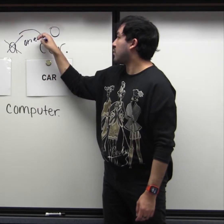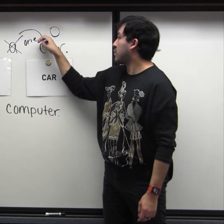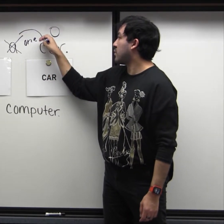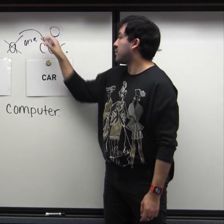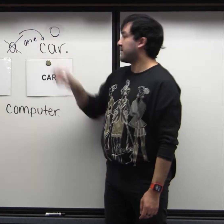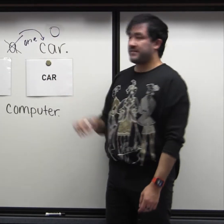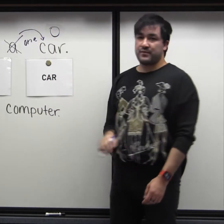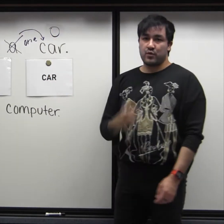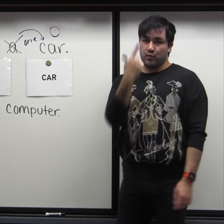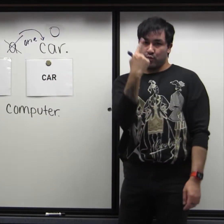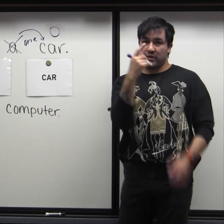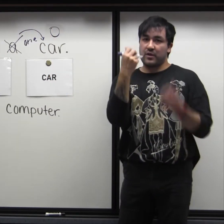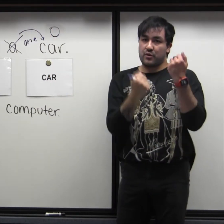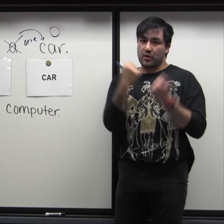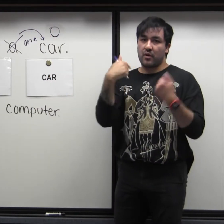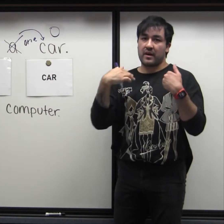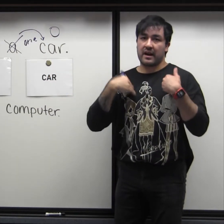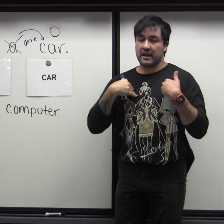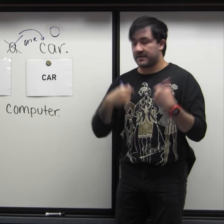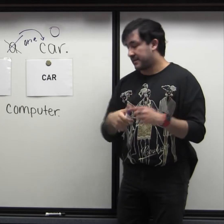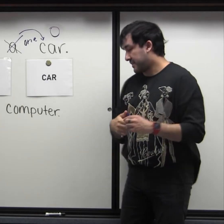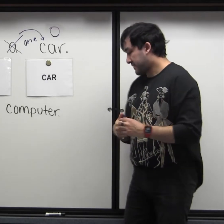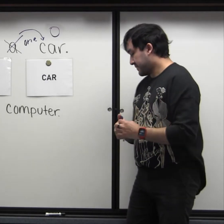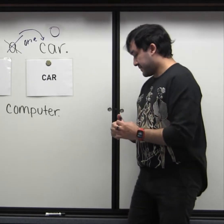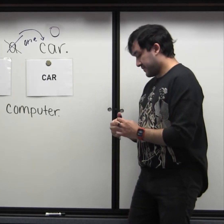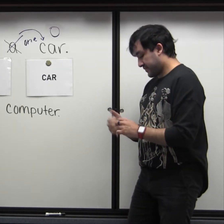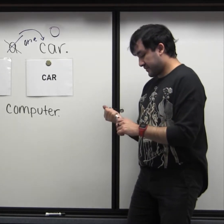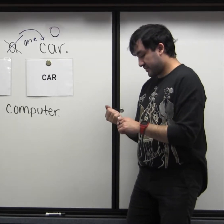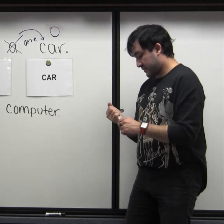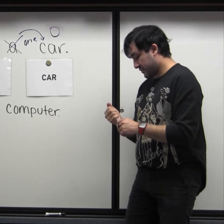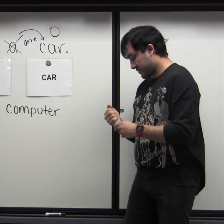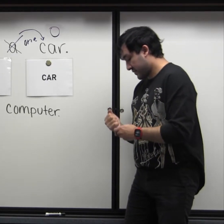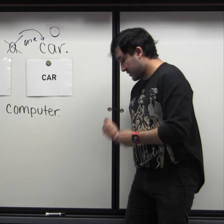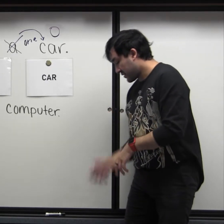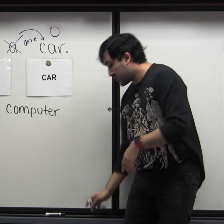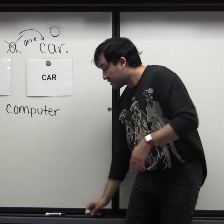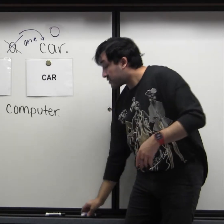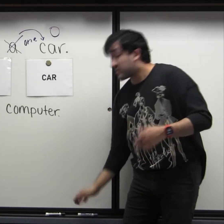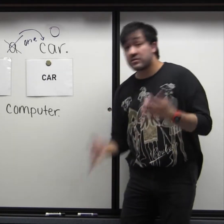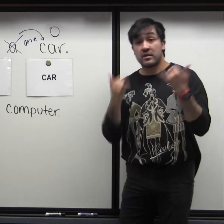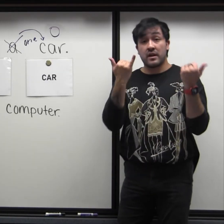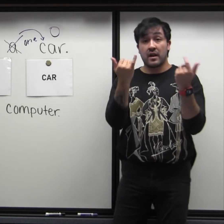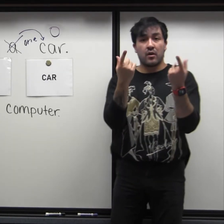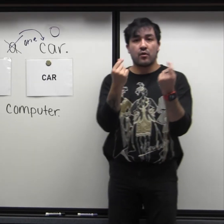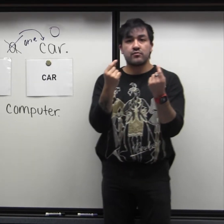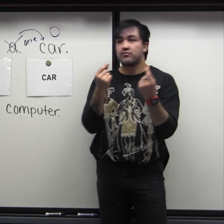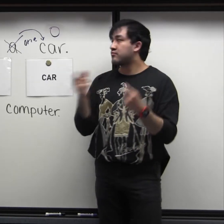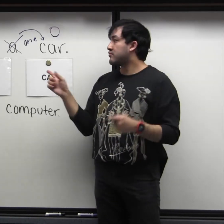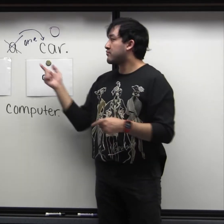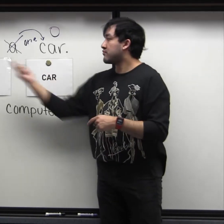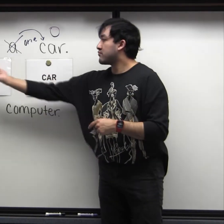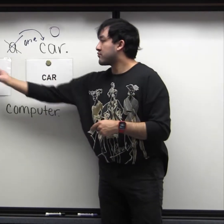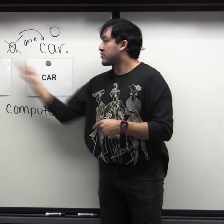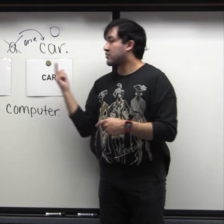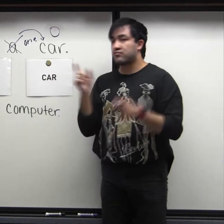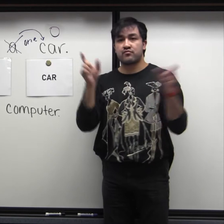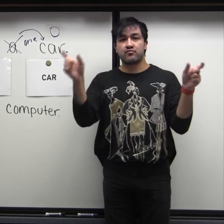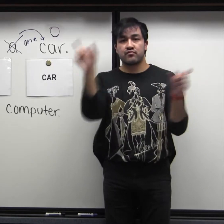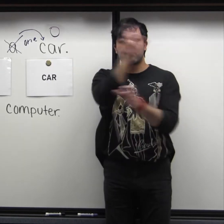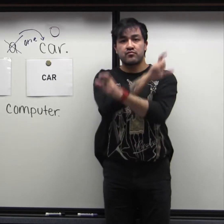so therefore, we don't need to include the word A. We don't need to include the sign for one, because by just signing car, it's just one